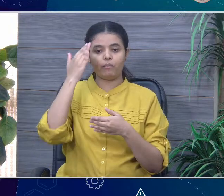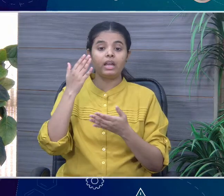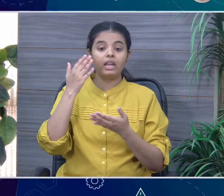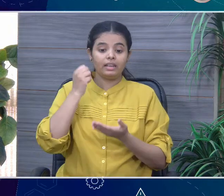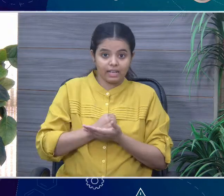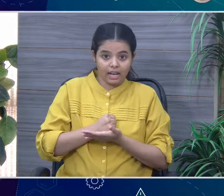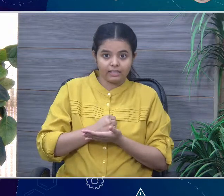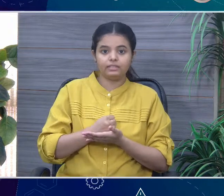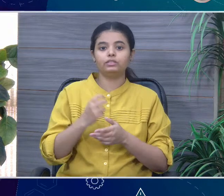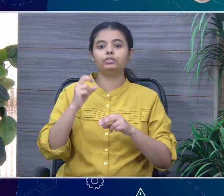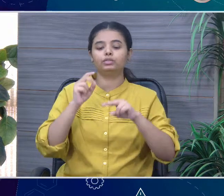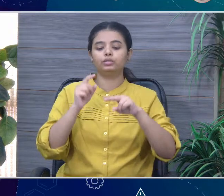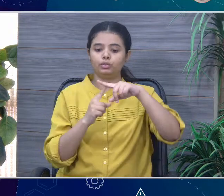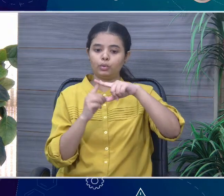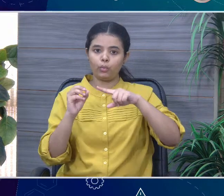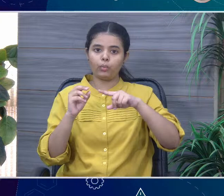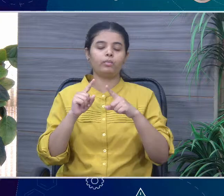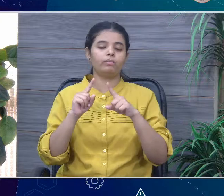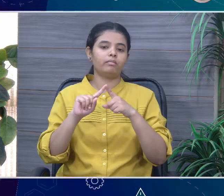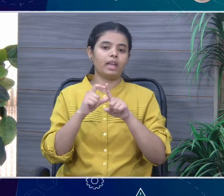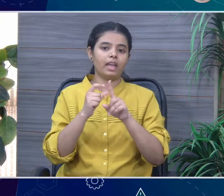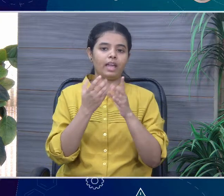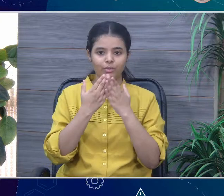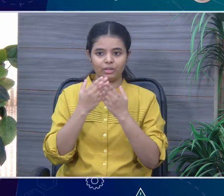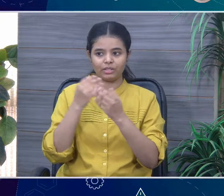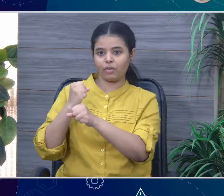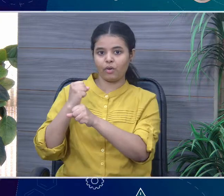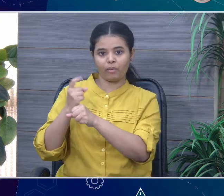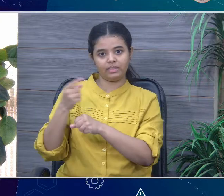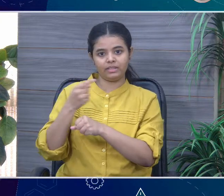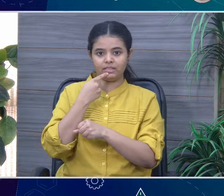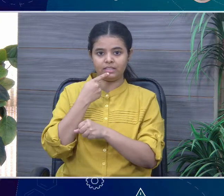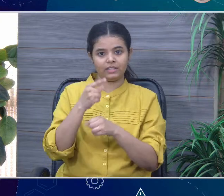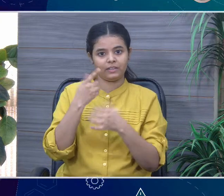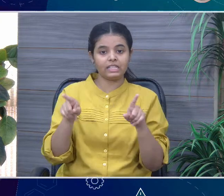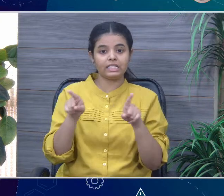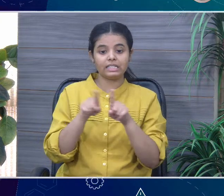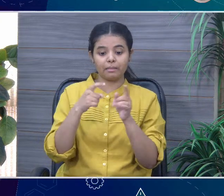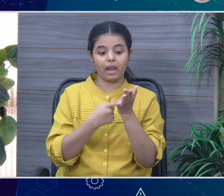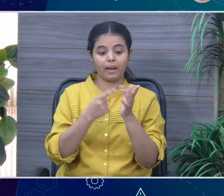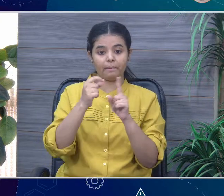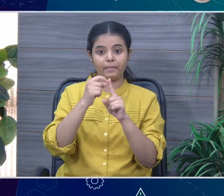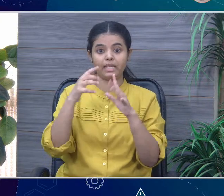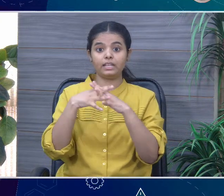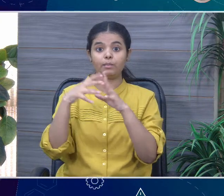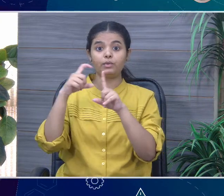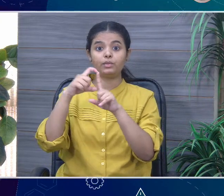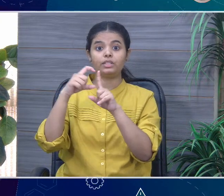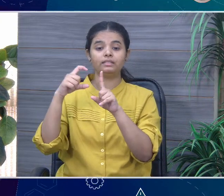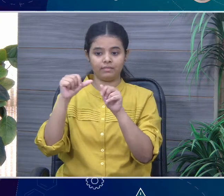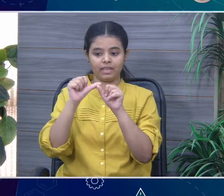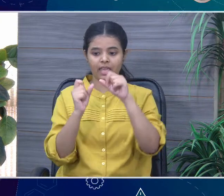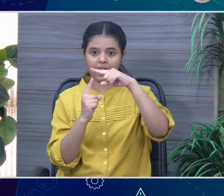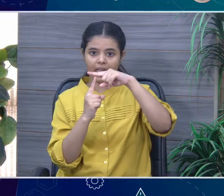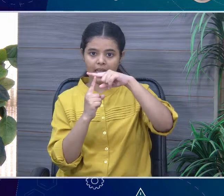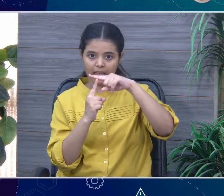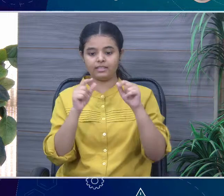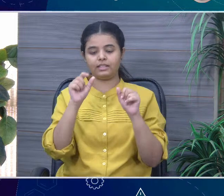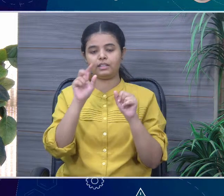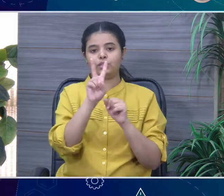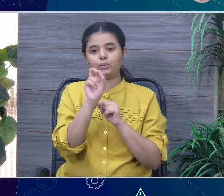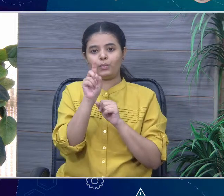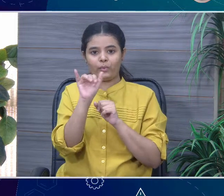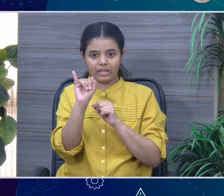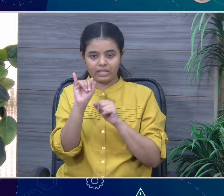such initiatives by the government and also RPWD Act 2016, which talks of inclusion. So such initiatives by